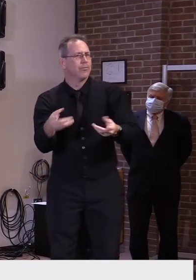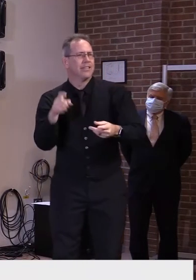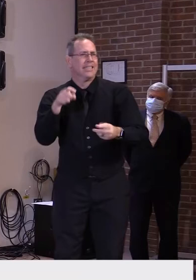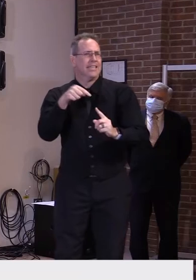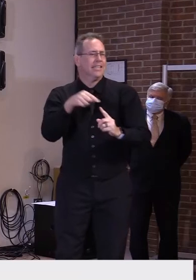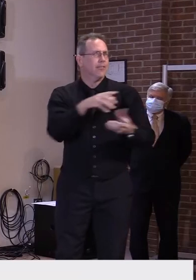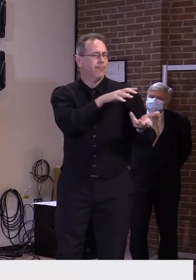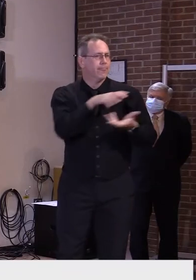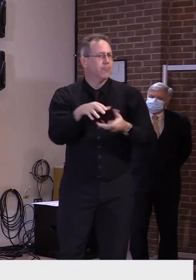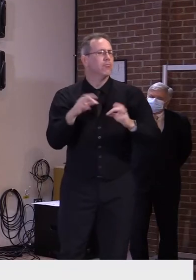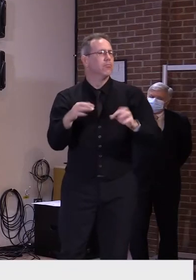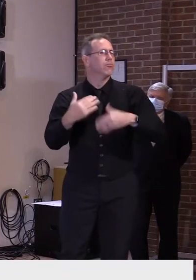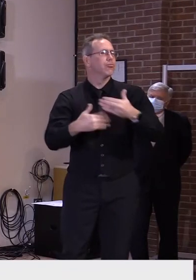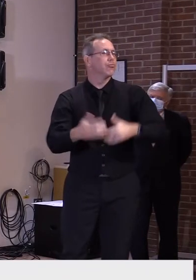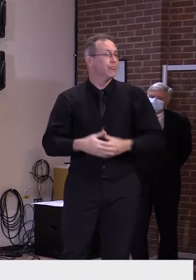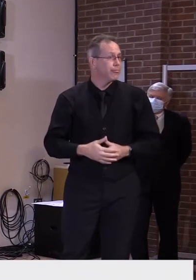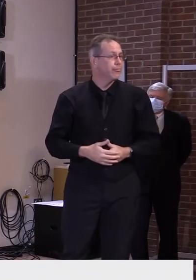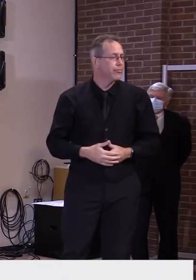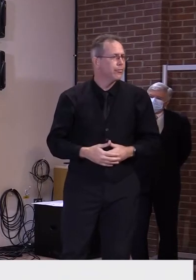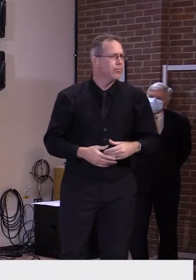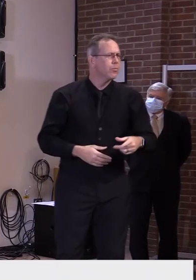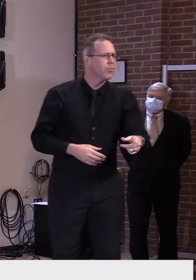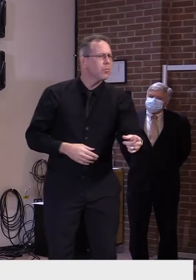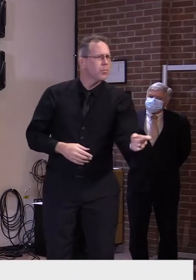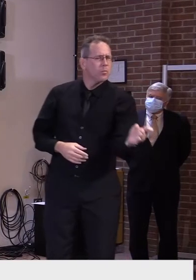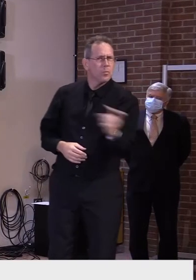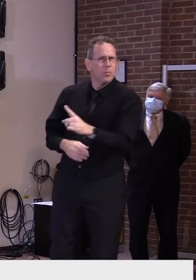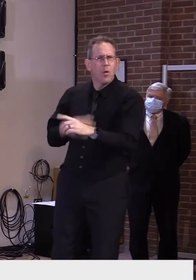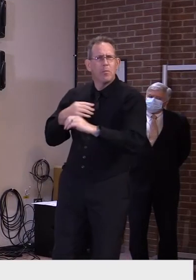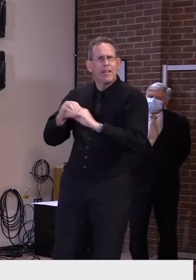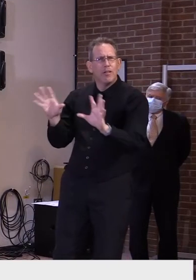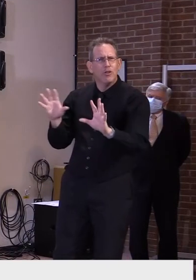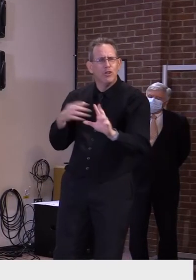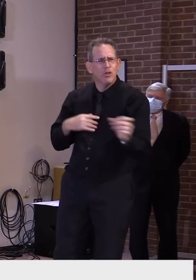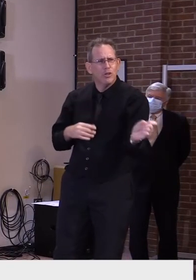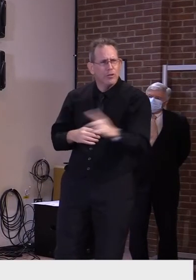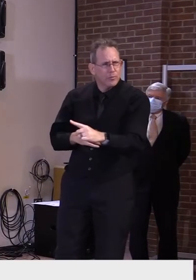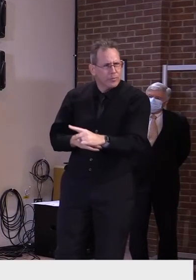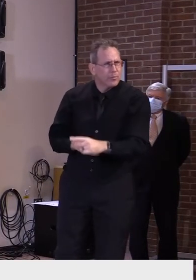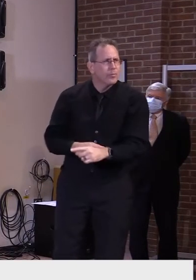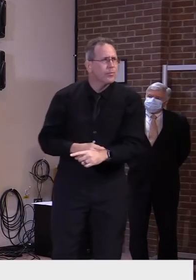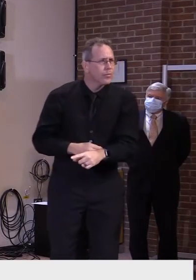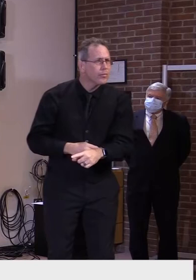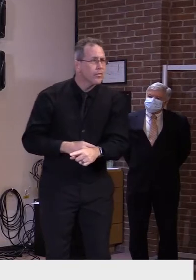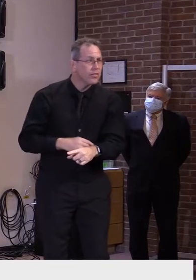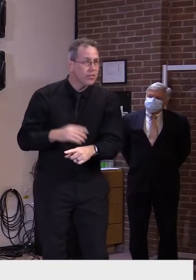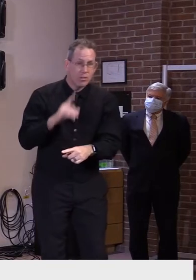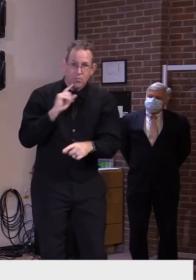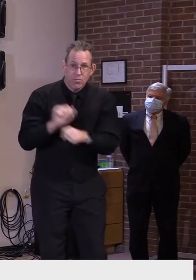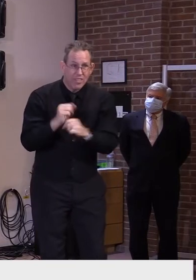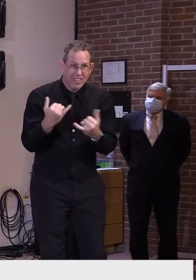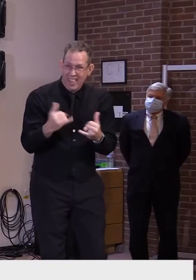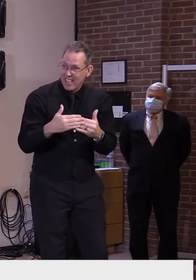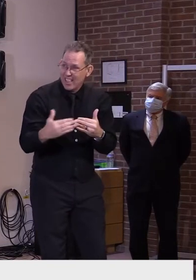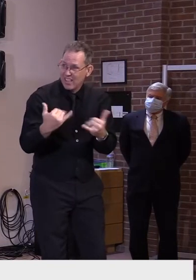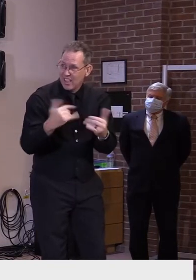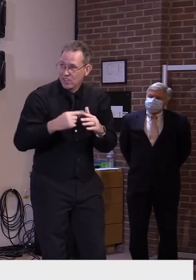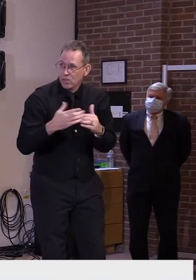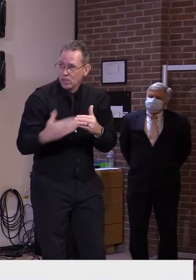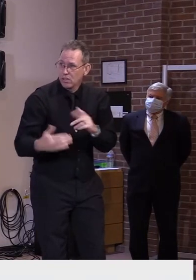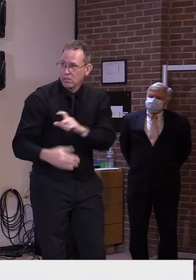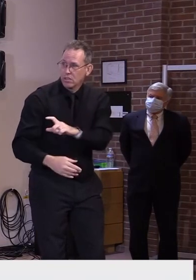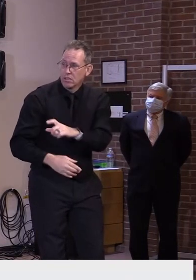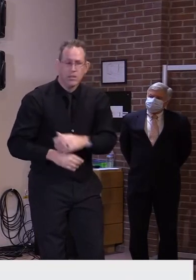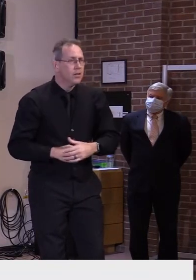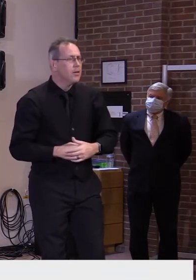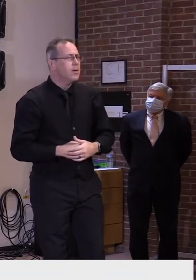But to be clear, that's not something that can happen now, even with the programs that are outside of the school setting. Well, again, I